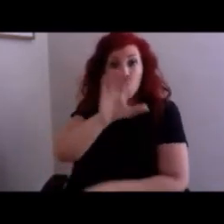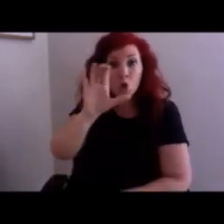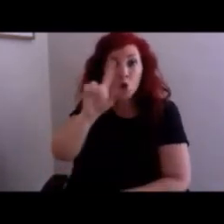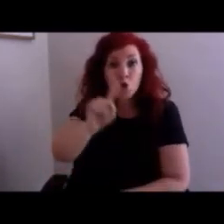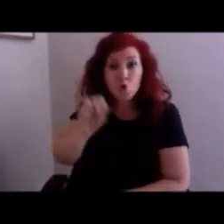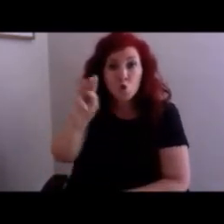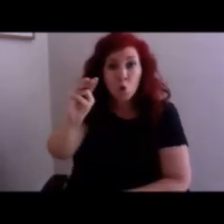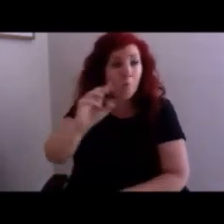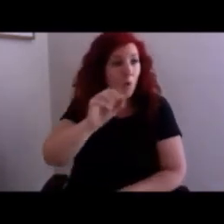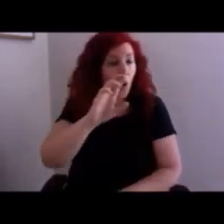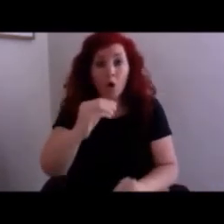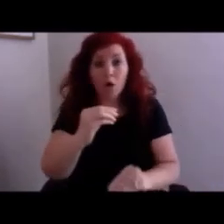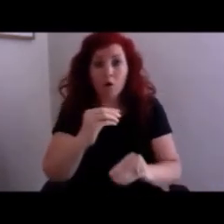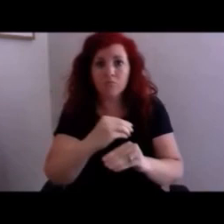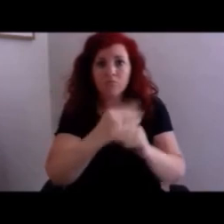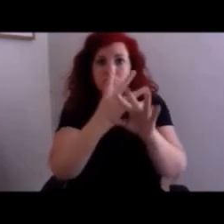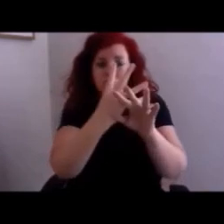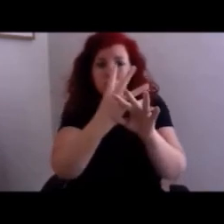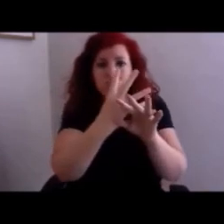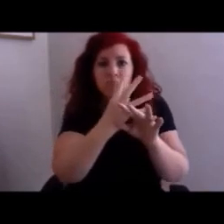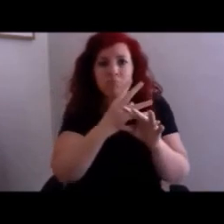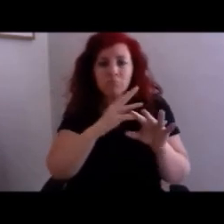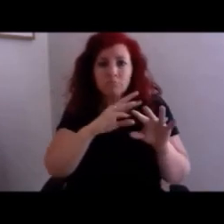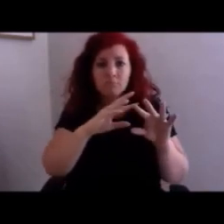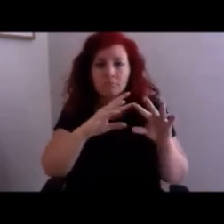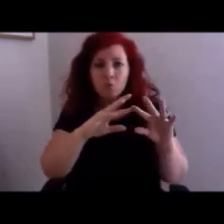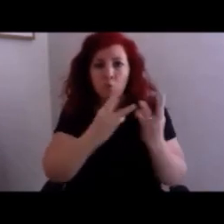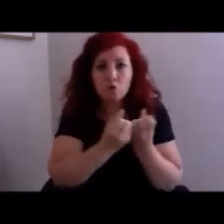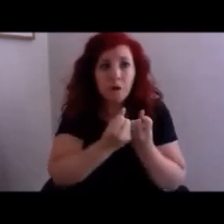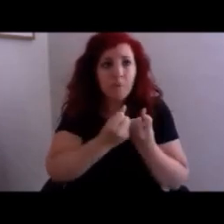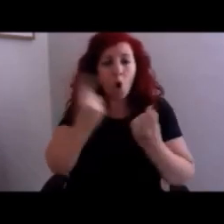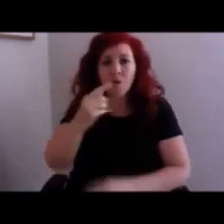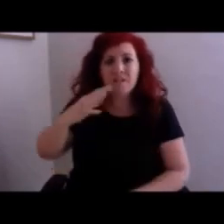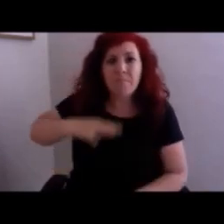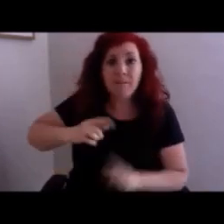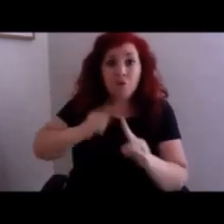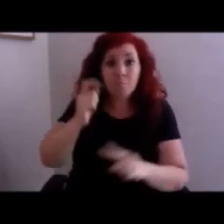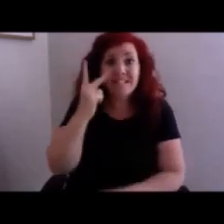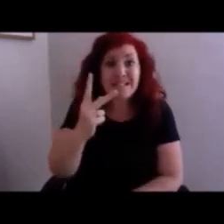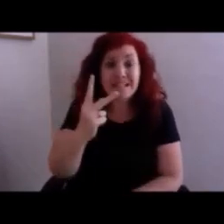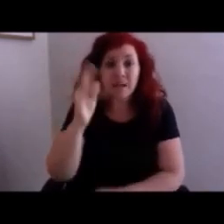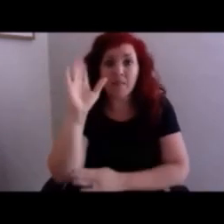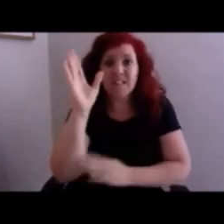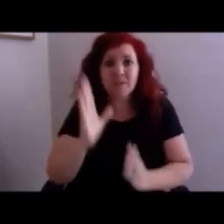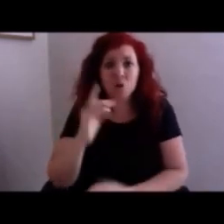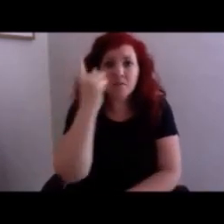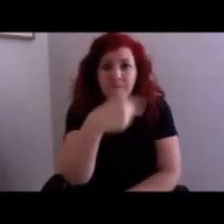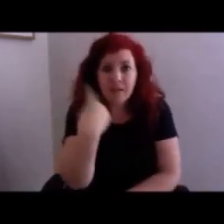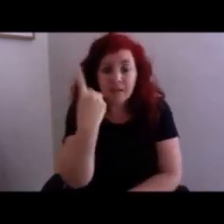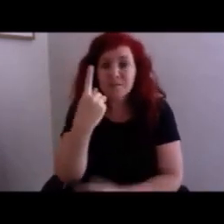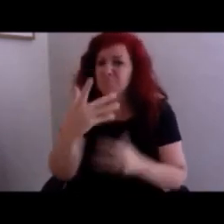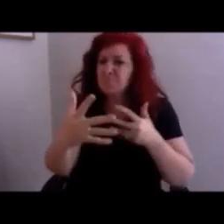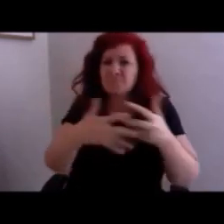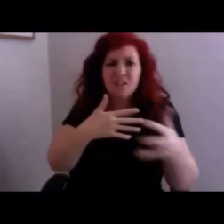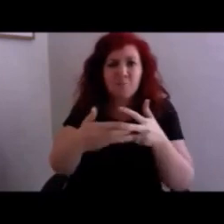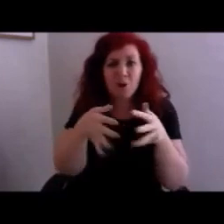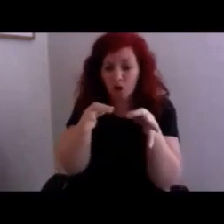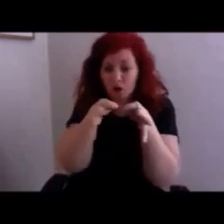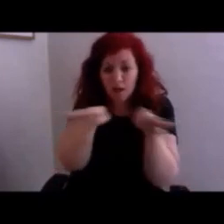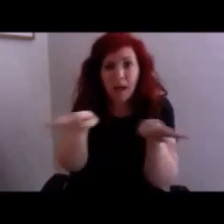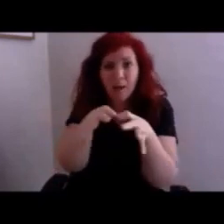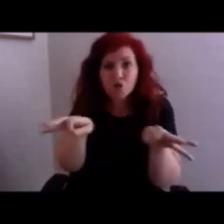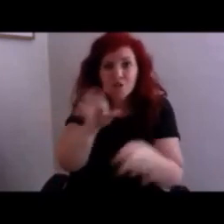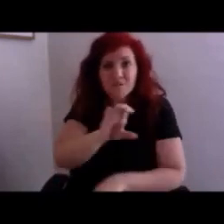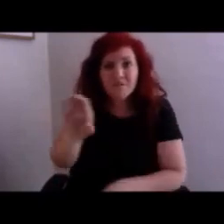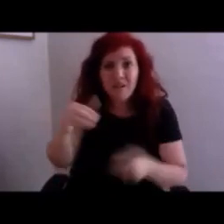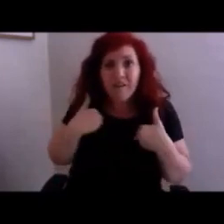I'm on a webinar, I always benefit from seeing the speaker's face. Even though there may be captions, I still